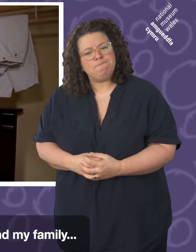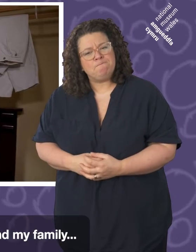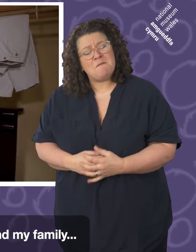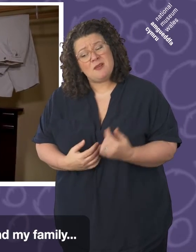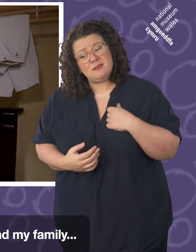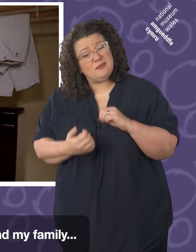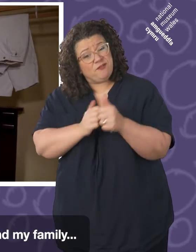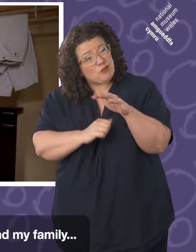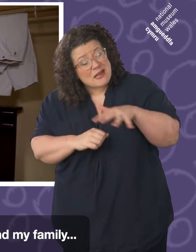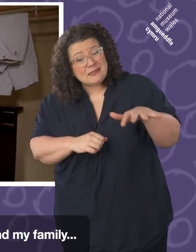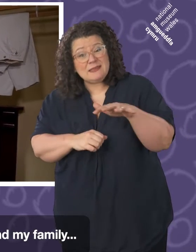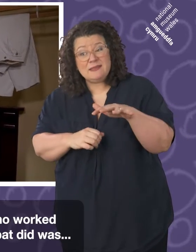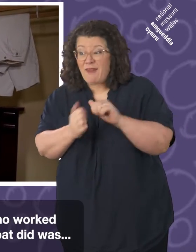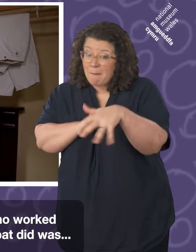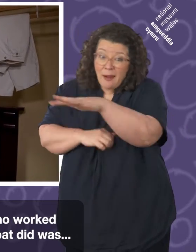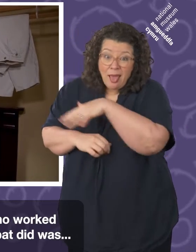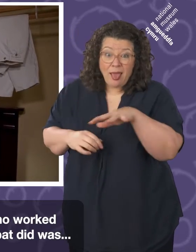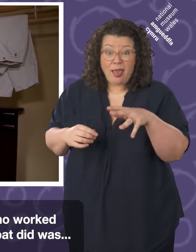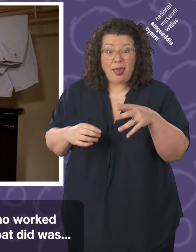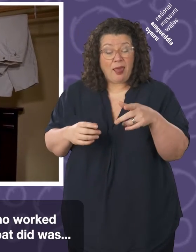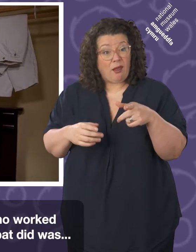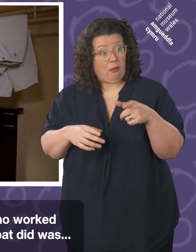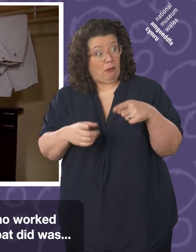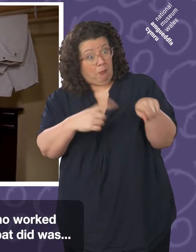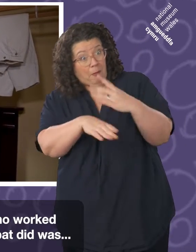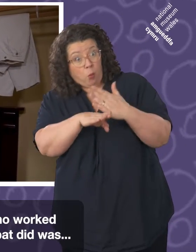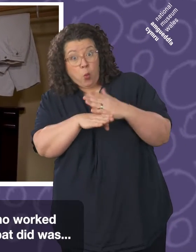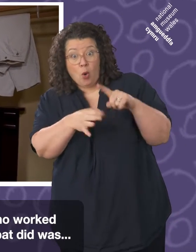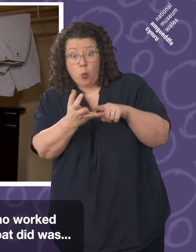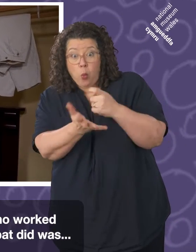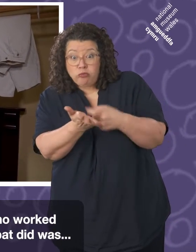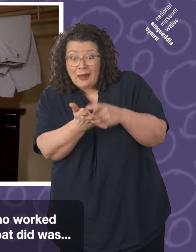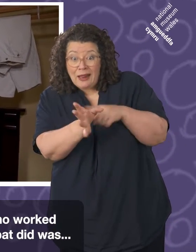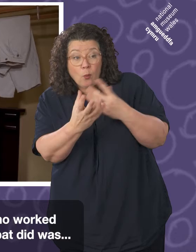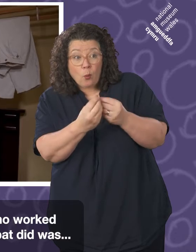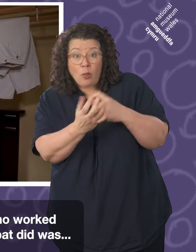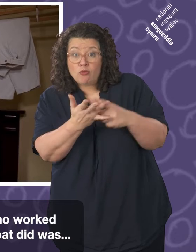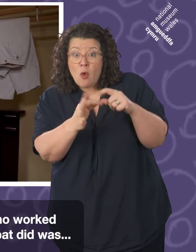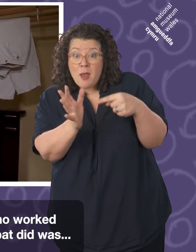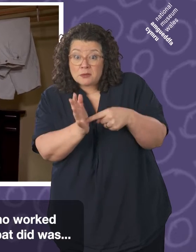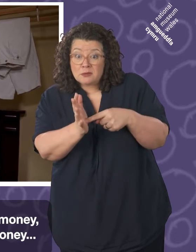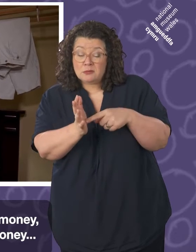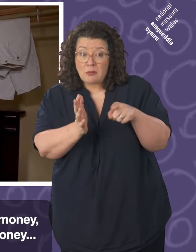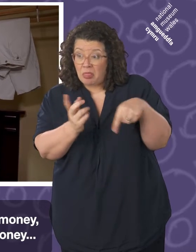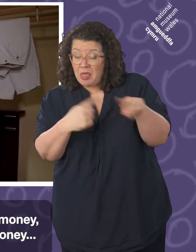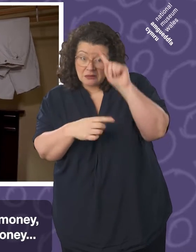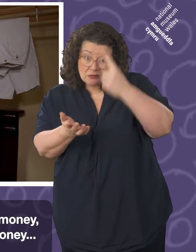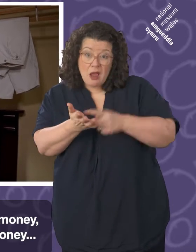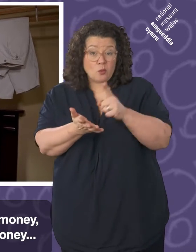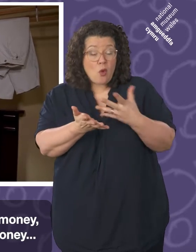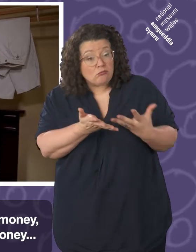my friends and my family and the people who worked in the quarry with Robert did was